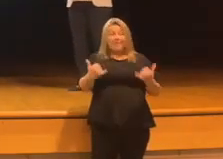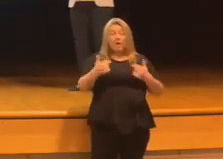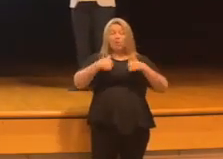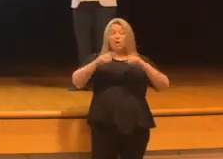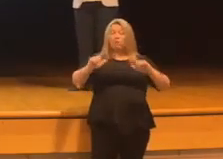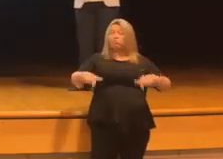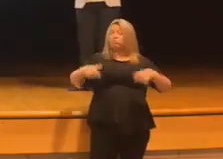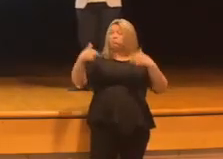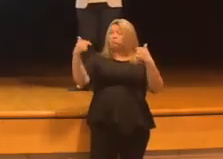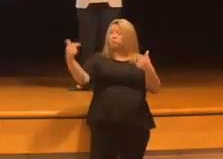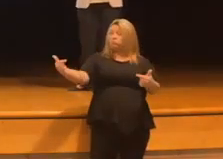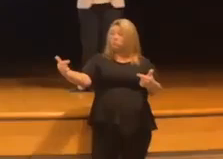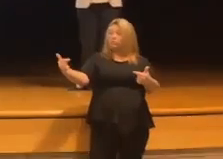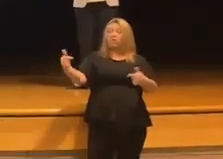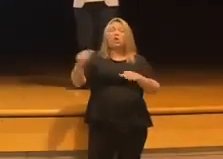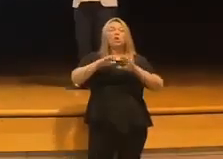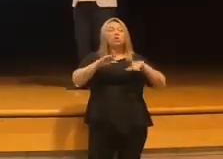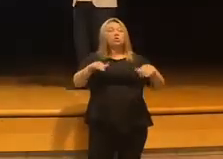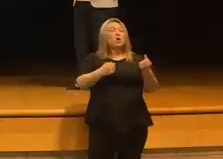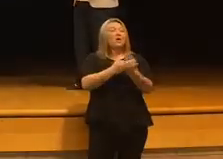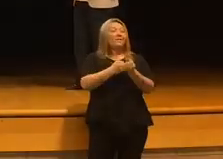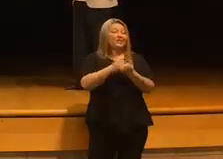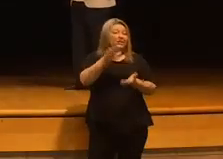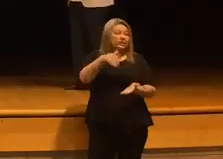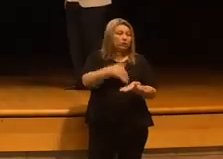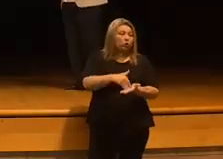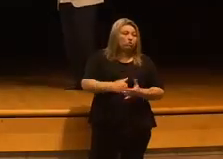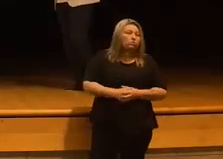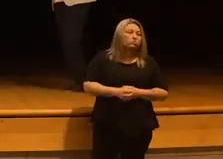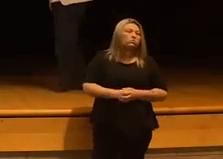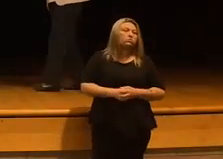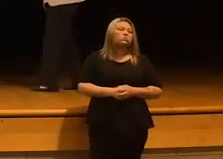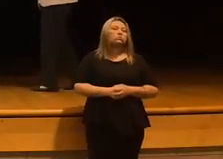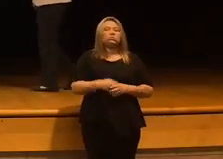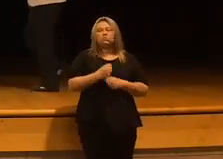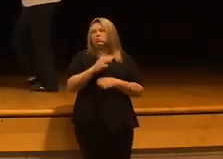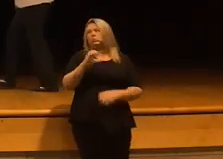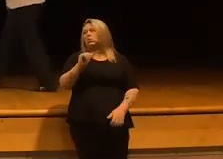along to our friends at the Child Advocacy Center.